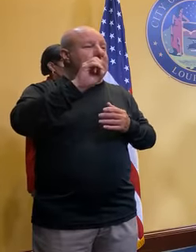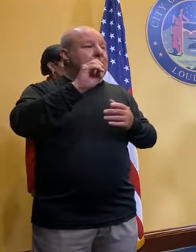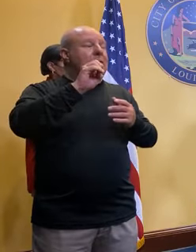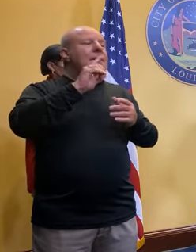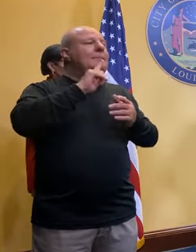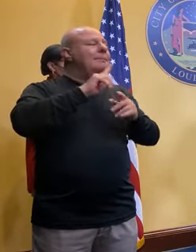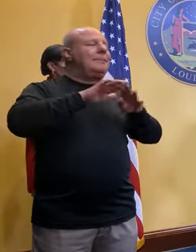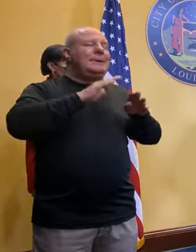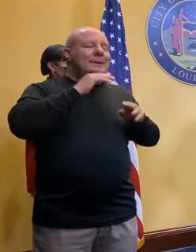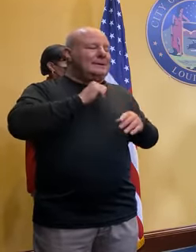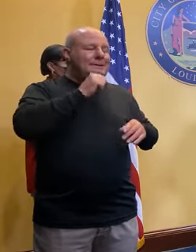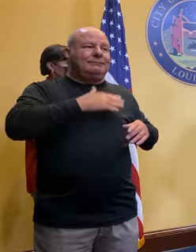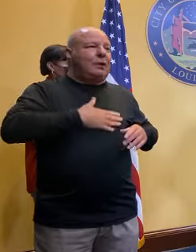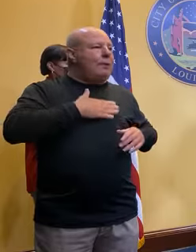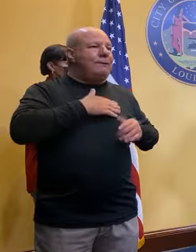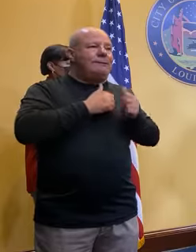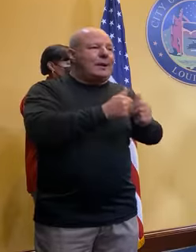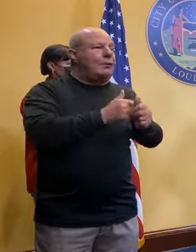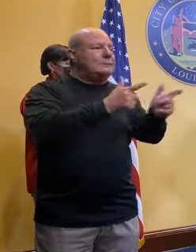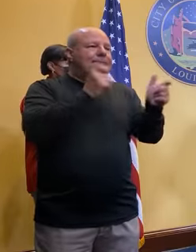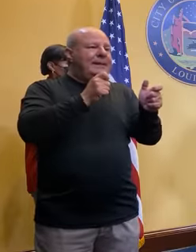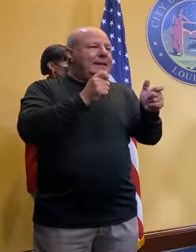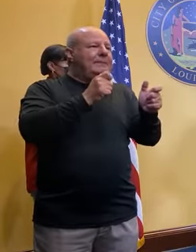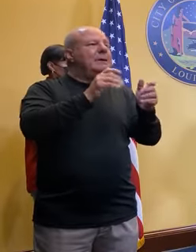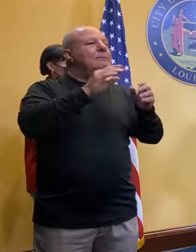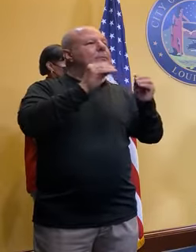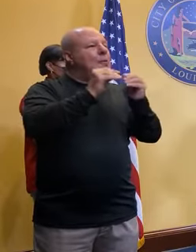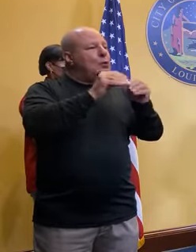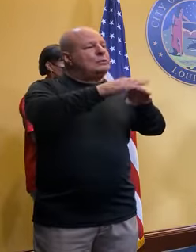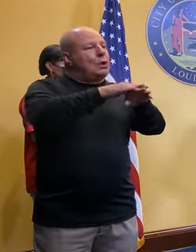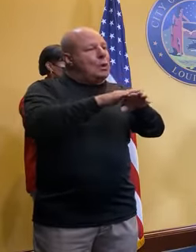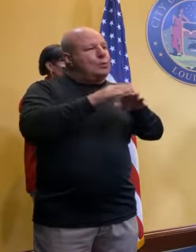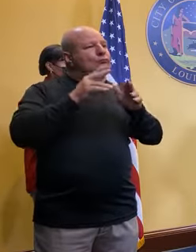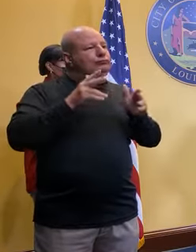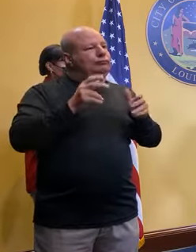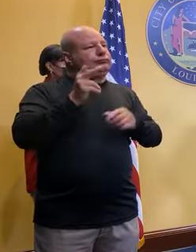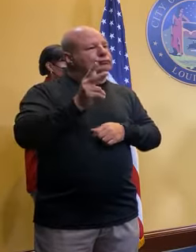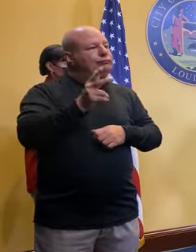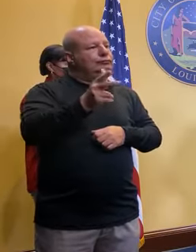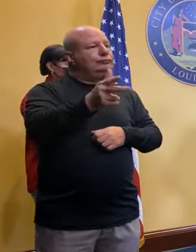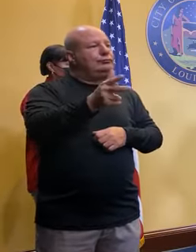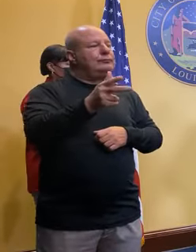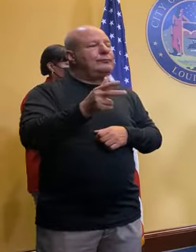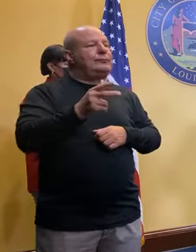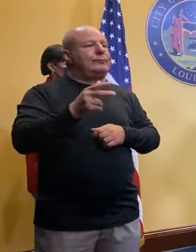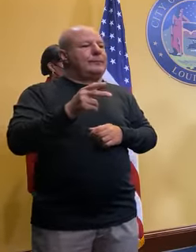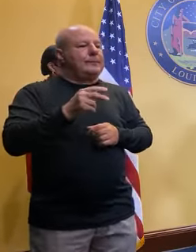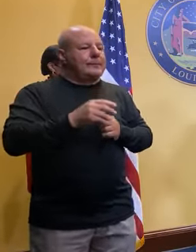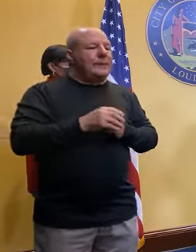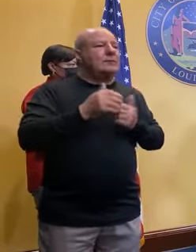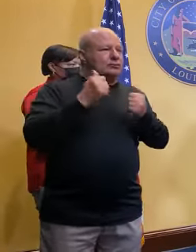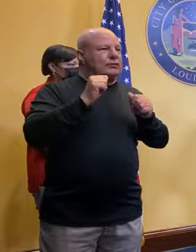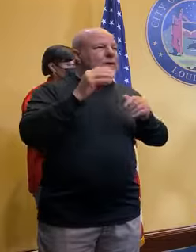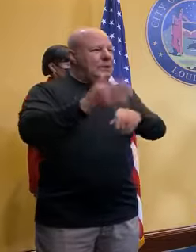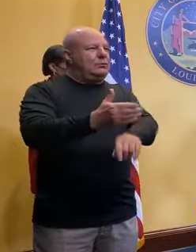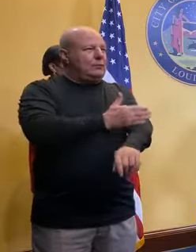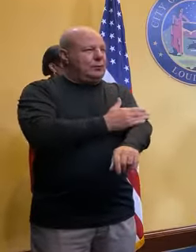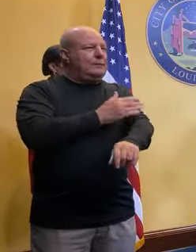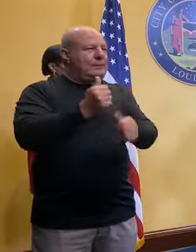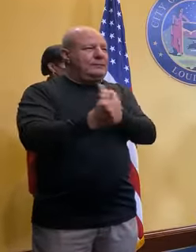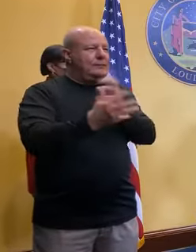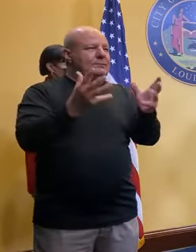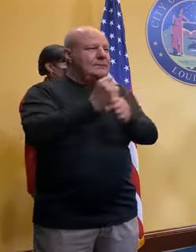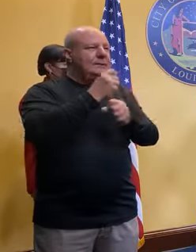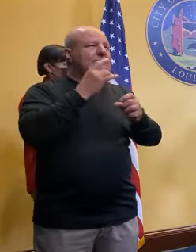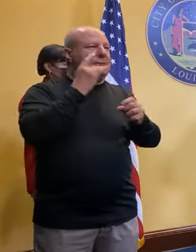on the roads, please look out for the men and women clearing our roads, improving our electrical lines, and getting our city safe and operating. Last thing